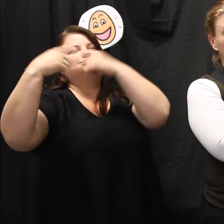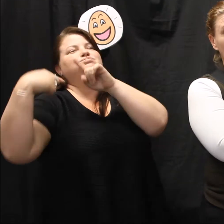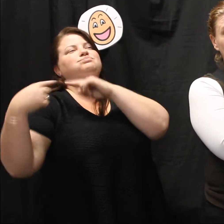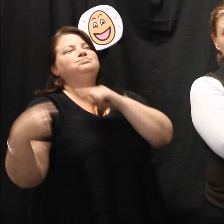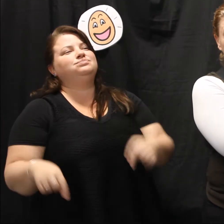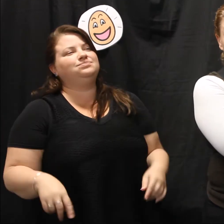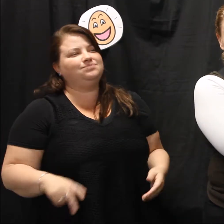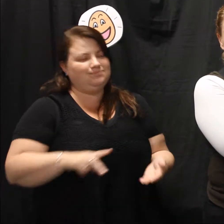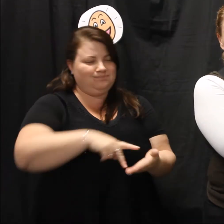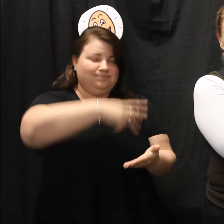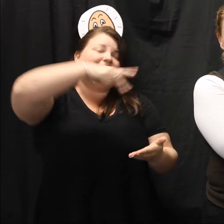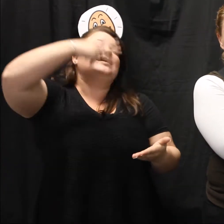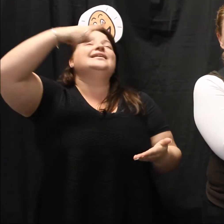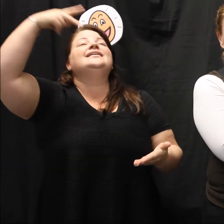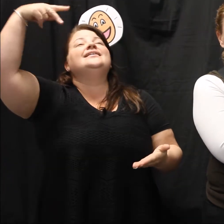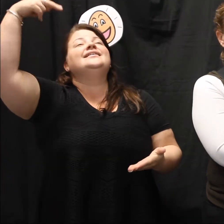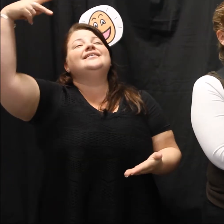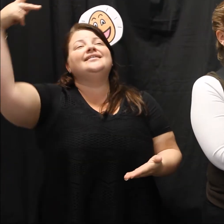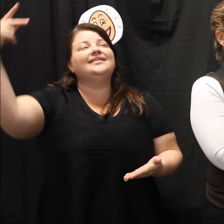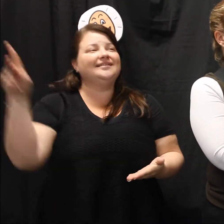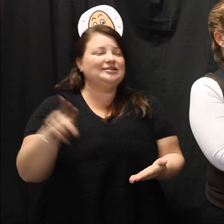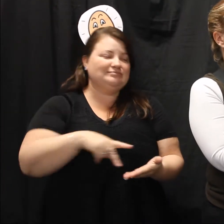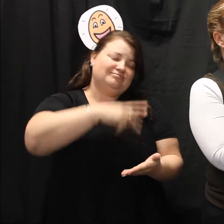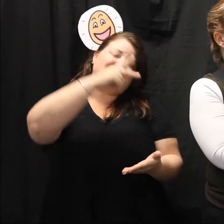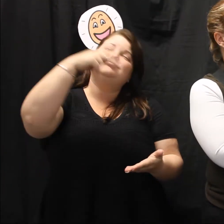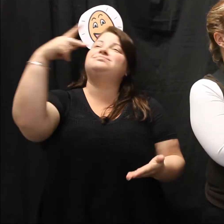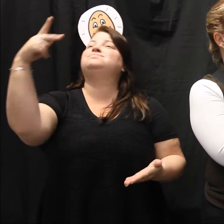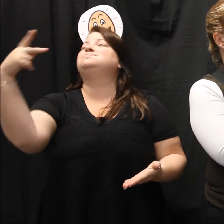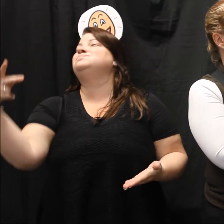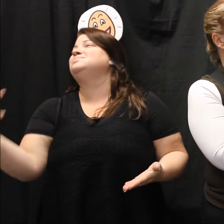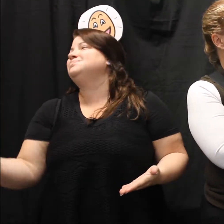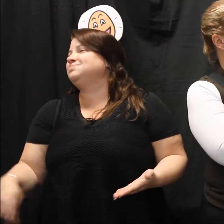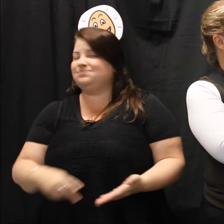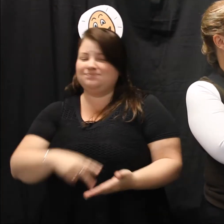and leapt up in the air.